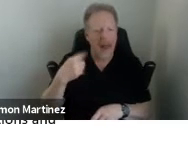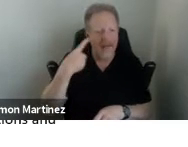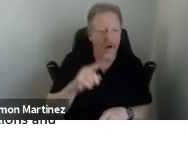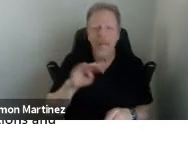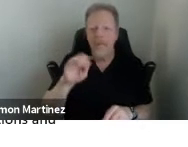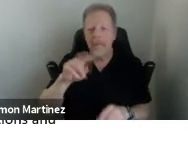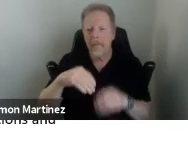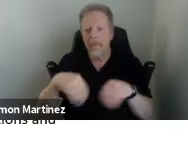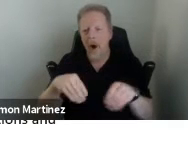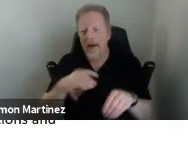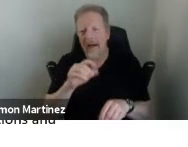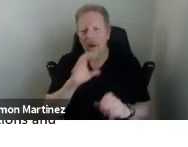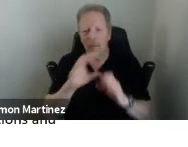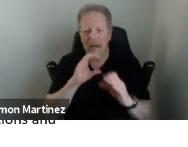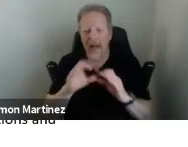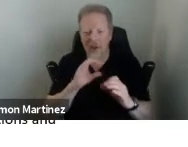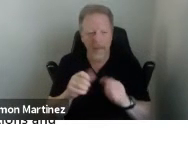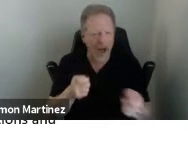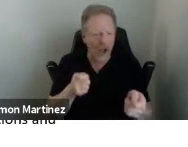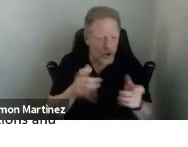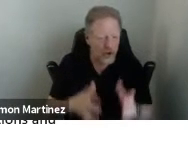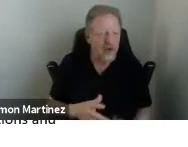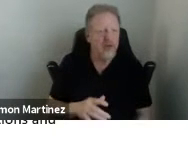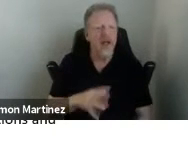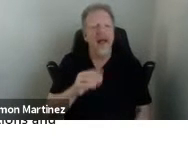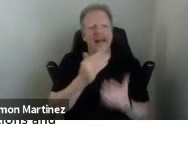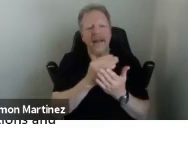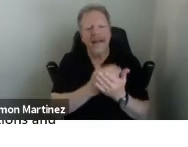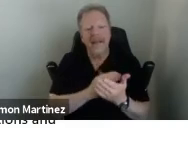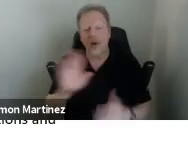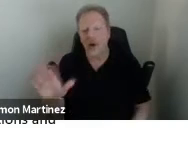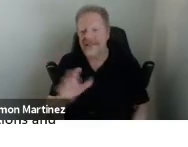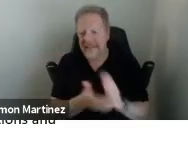the experience she has. And then listing her skills,